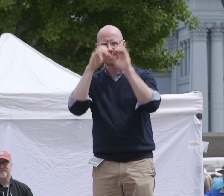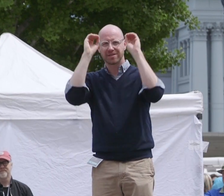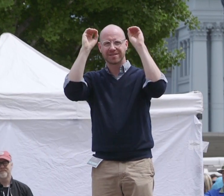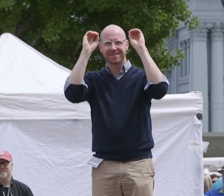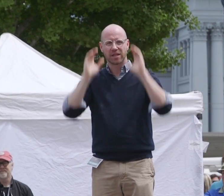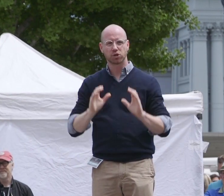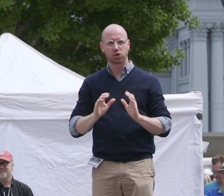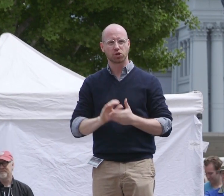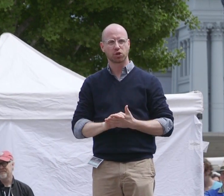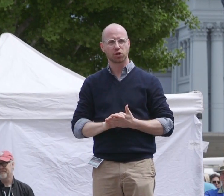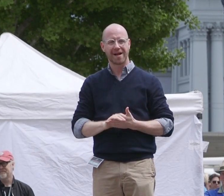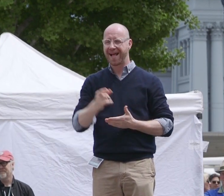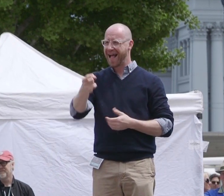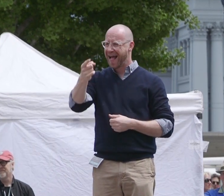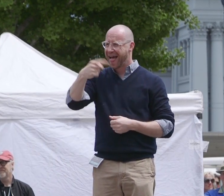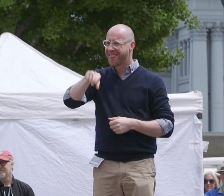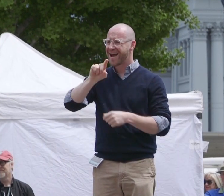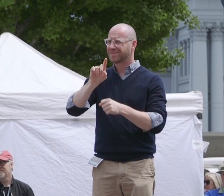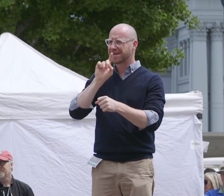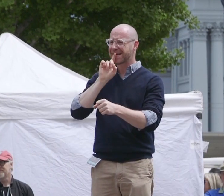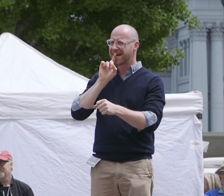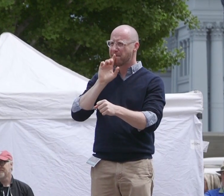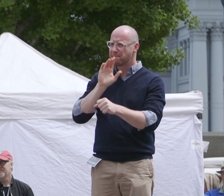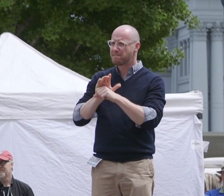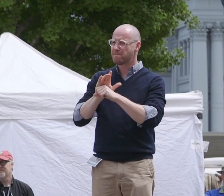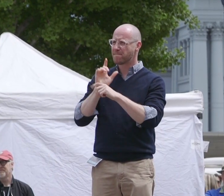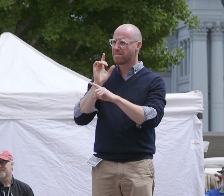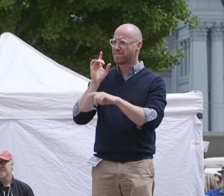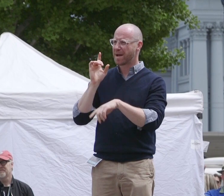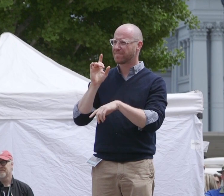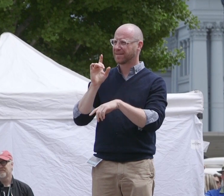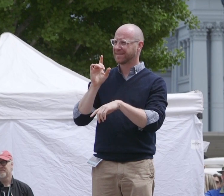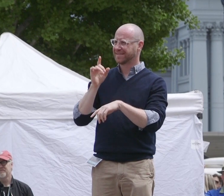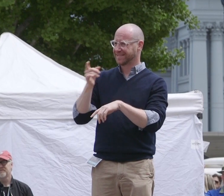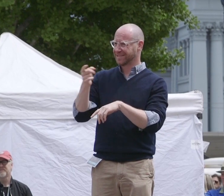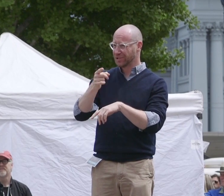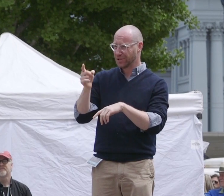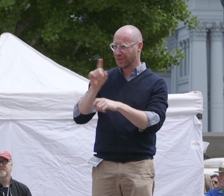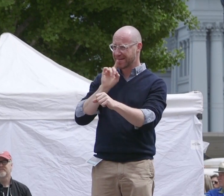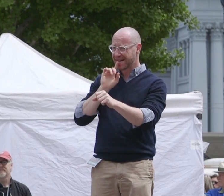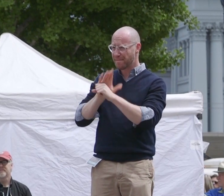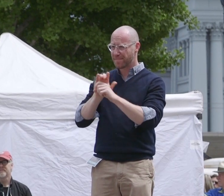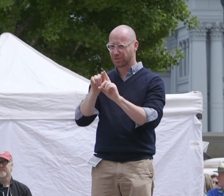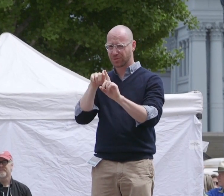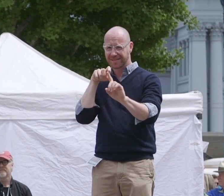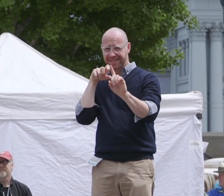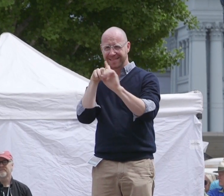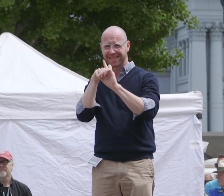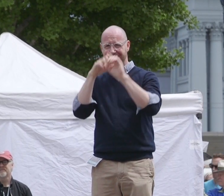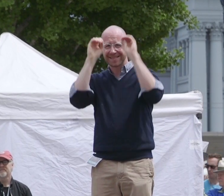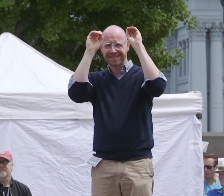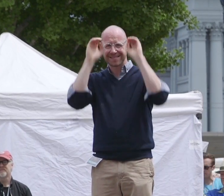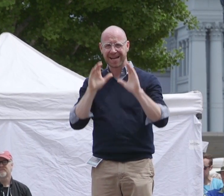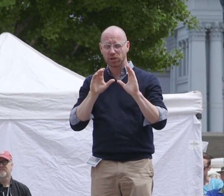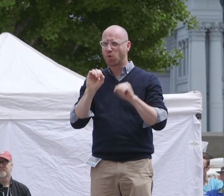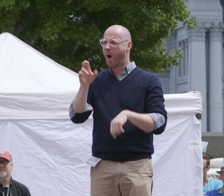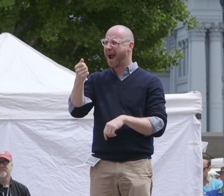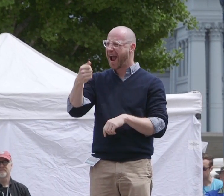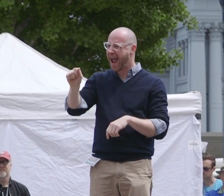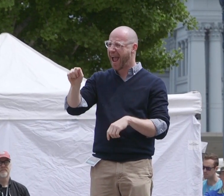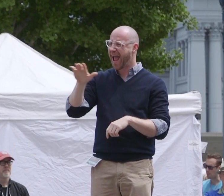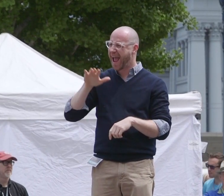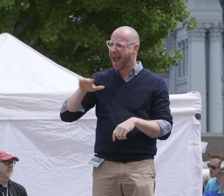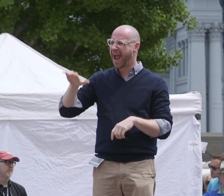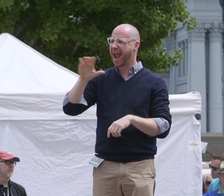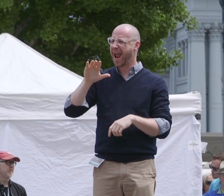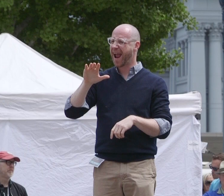That commitment, that small piece of action that I'm asking you to do, engaging with each other, talking to each other,